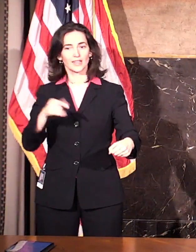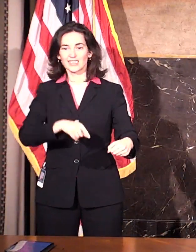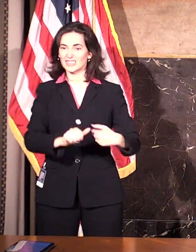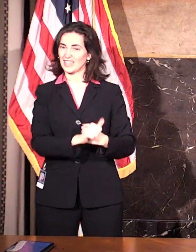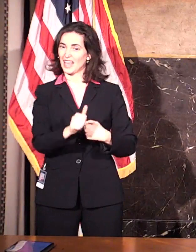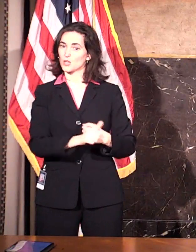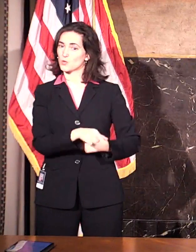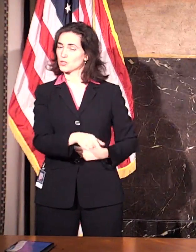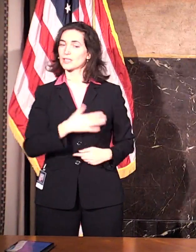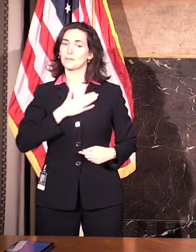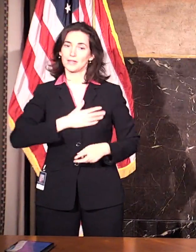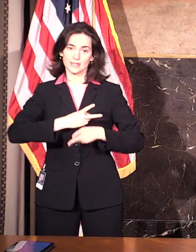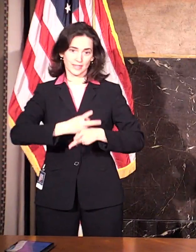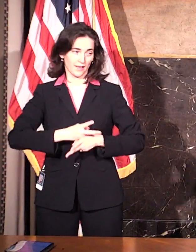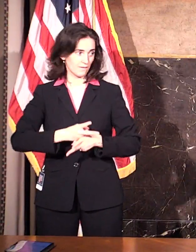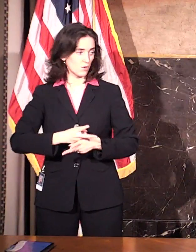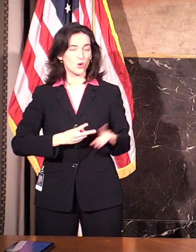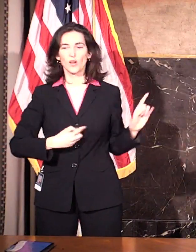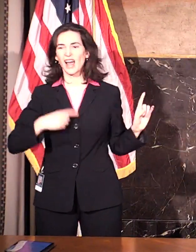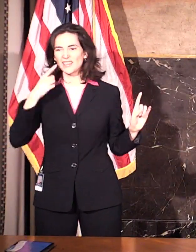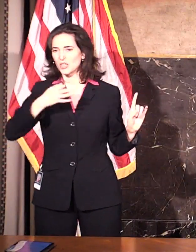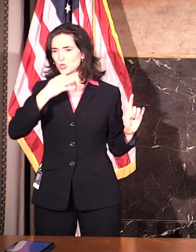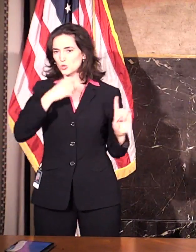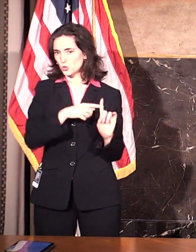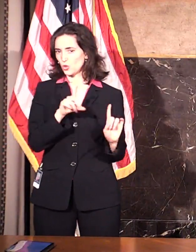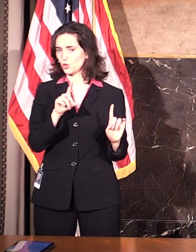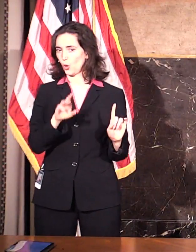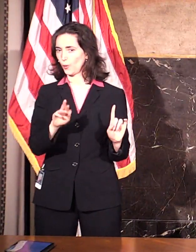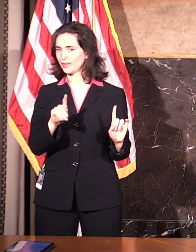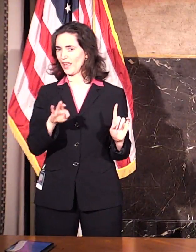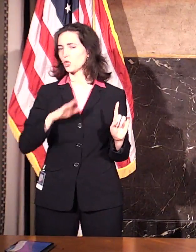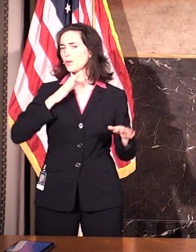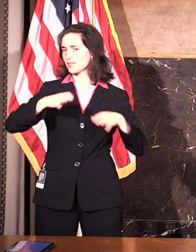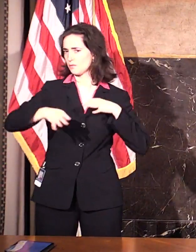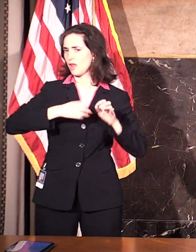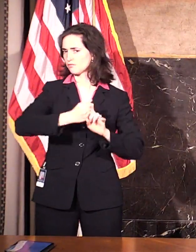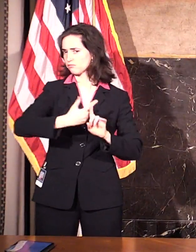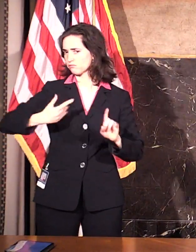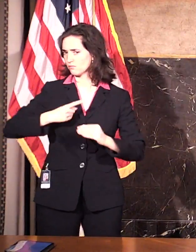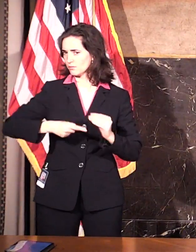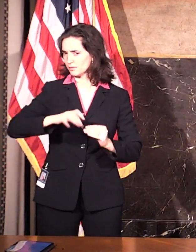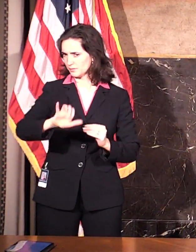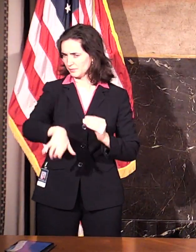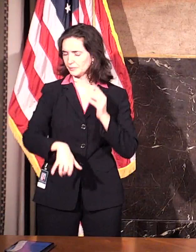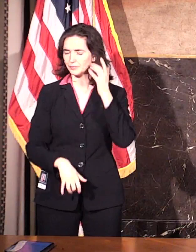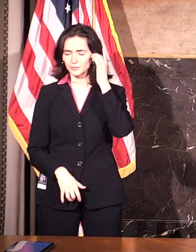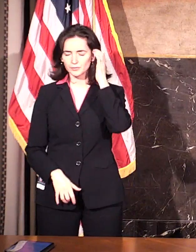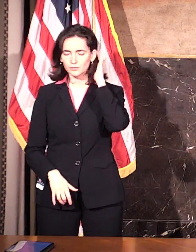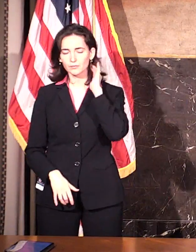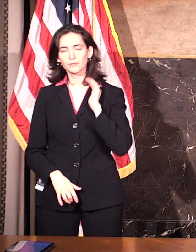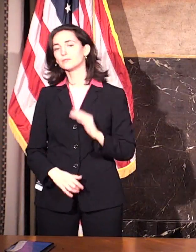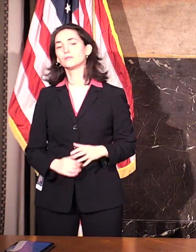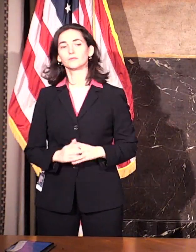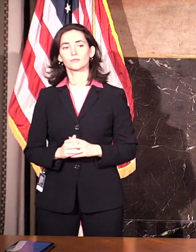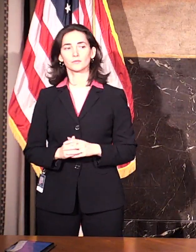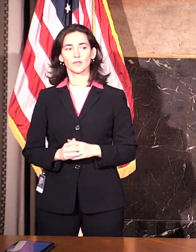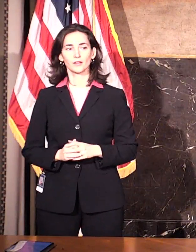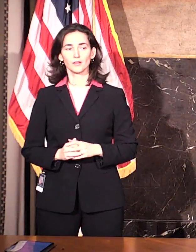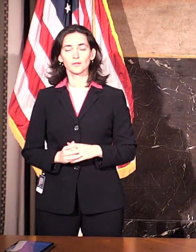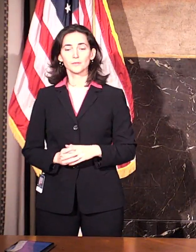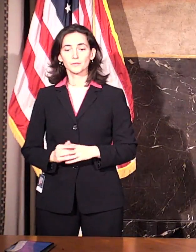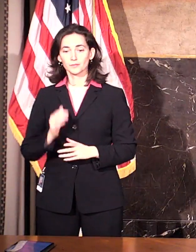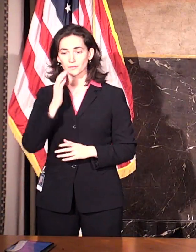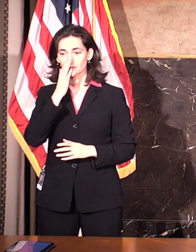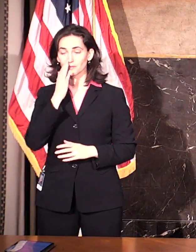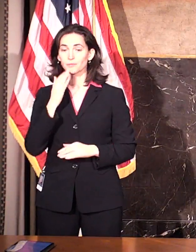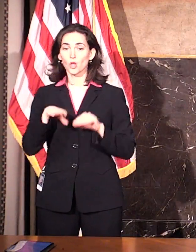so please be careful. I think Dr. Kenner is going to share some more information with you all in just a few moments. The